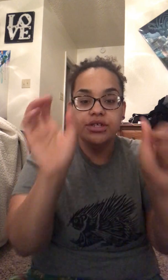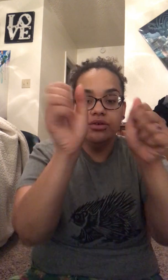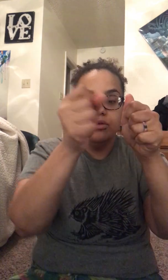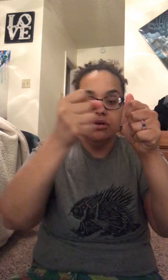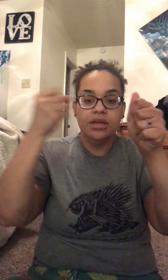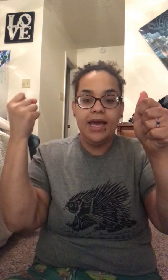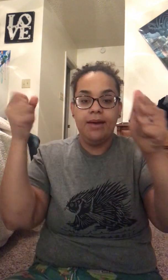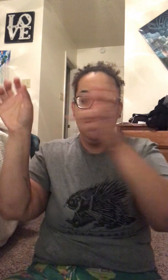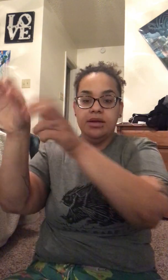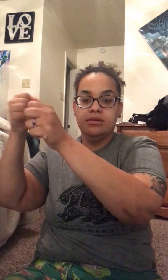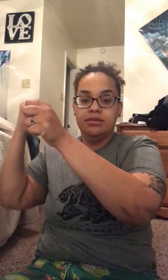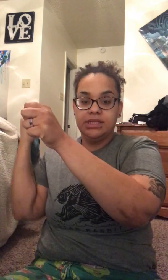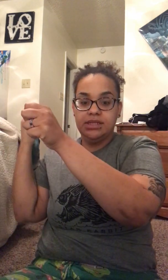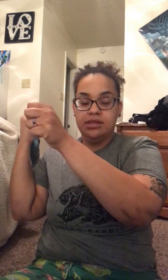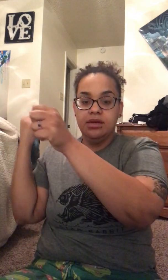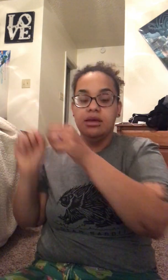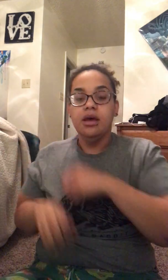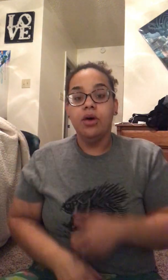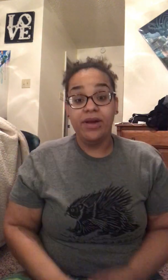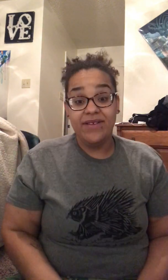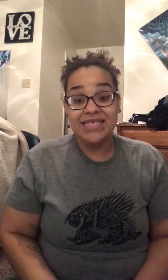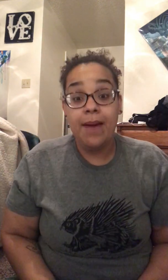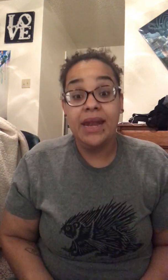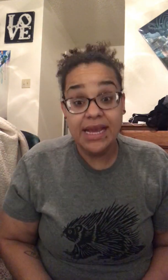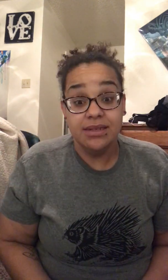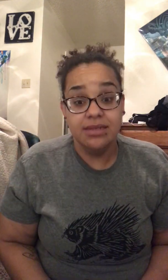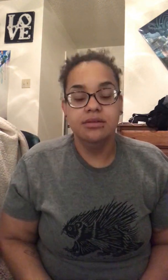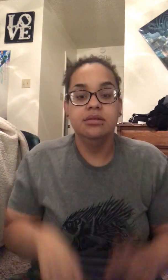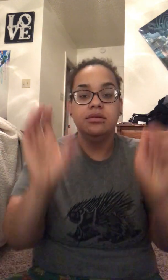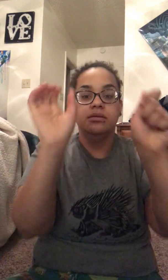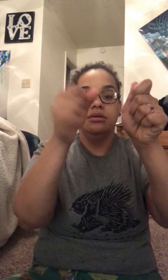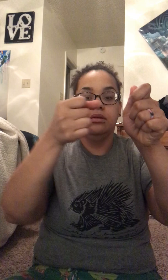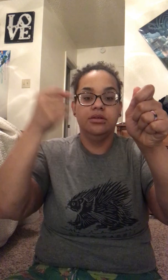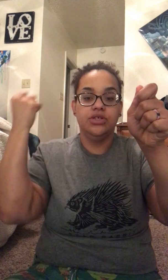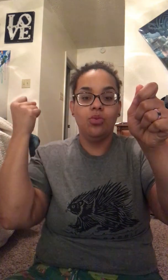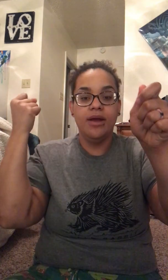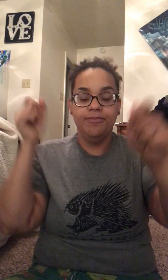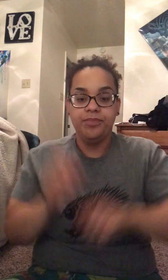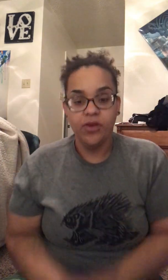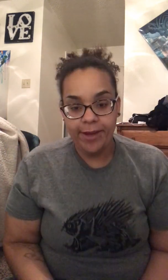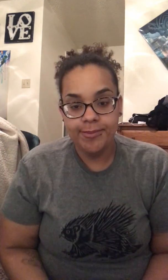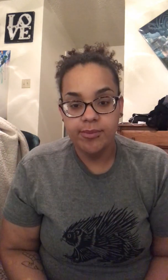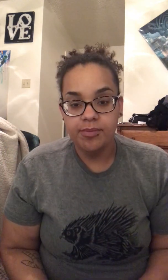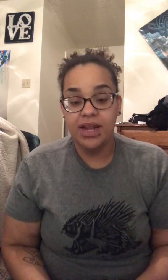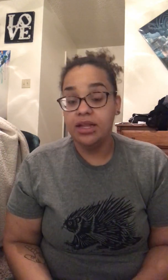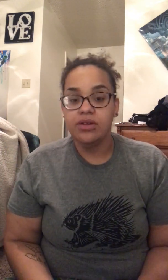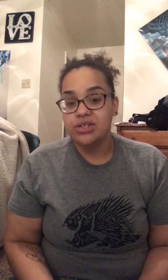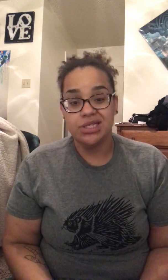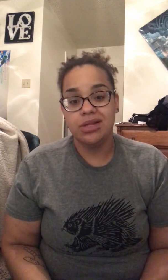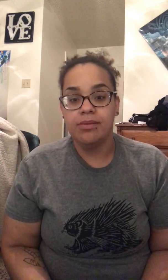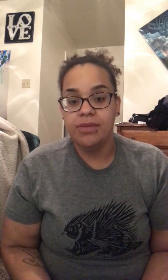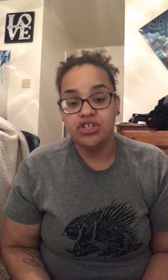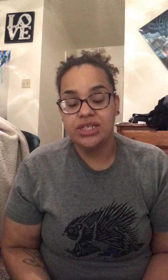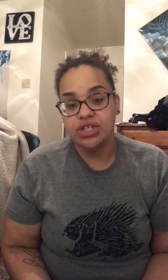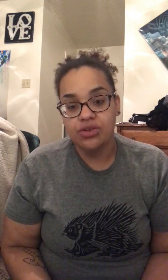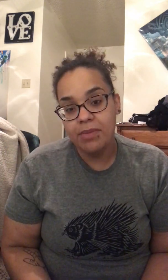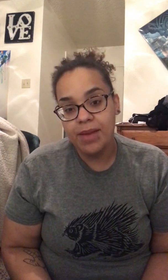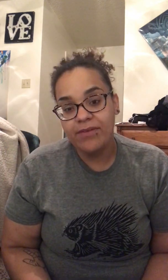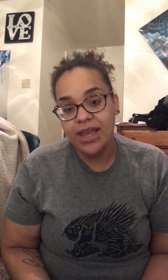do cabinets. What if it's cabinet? Just one, okay? But it literally is just the gesture, the mime of how you would